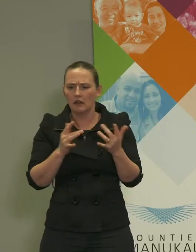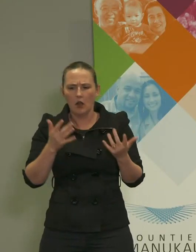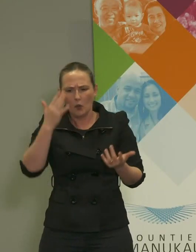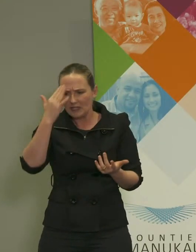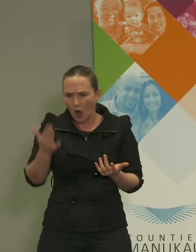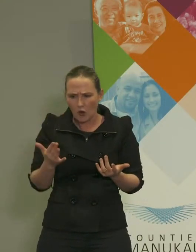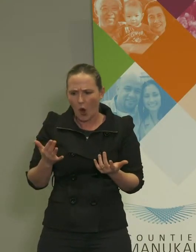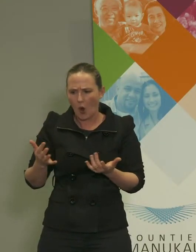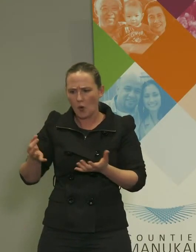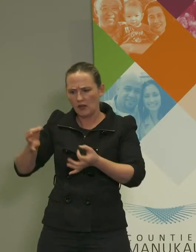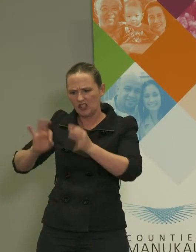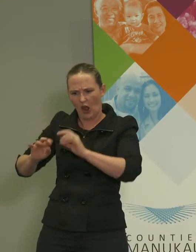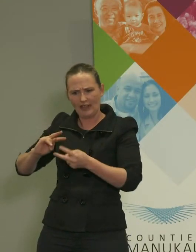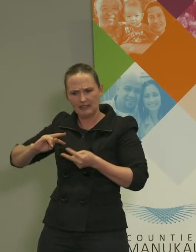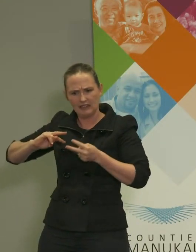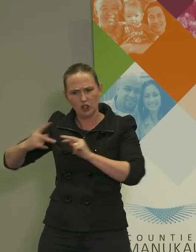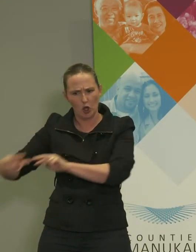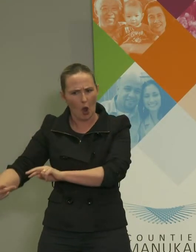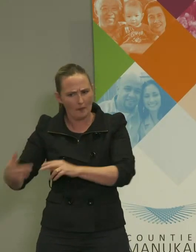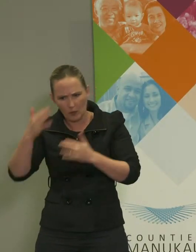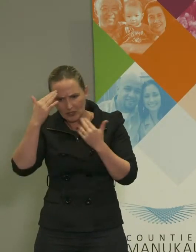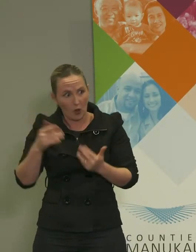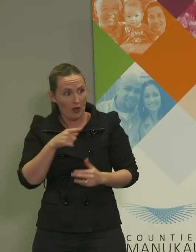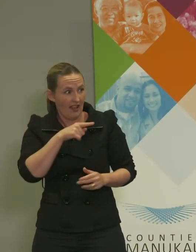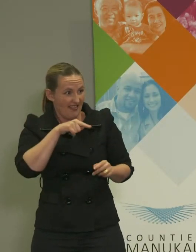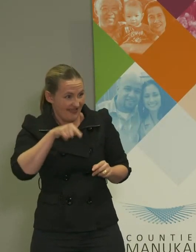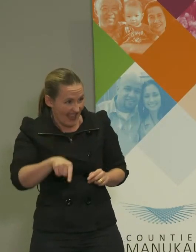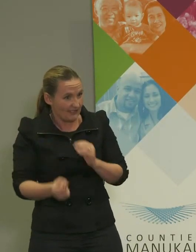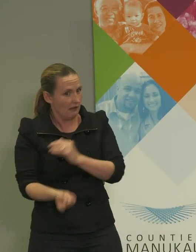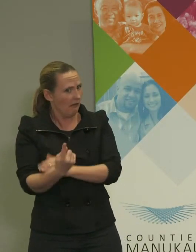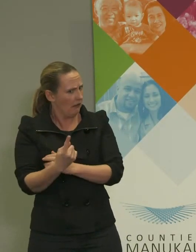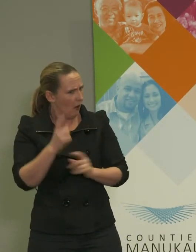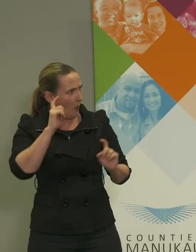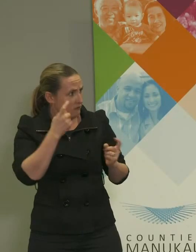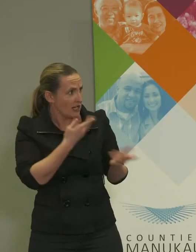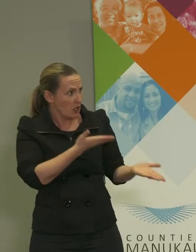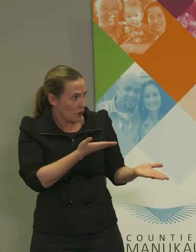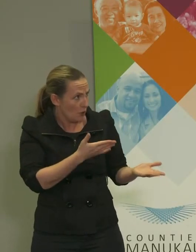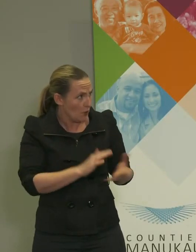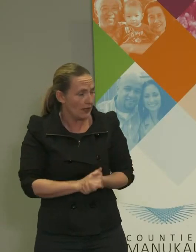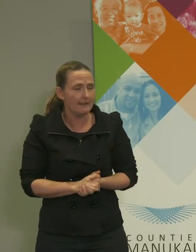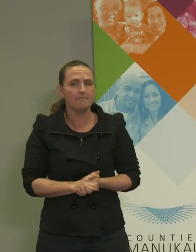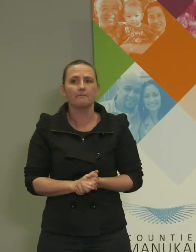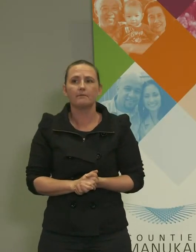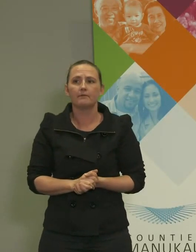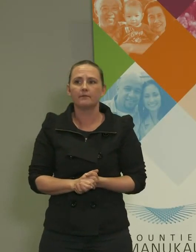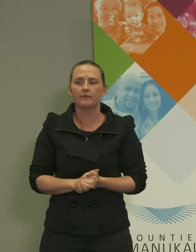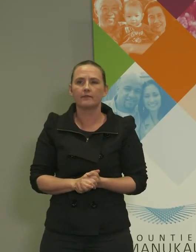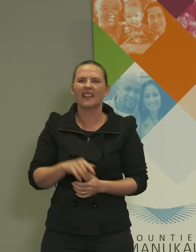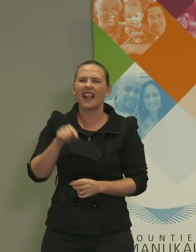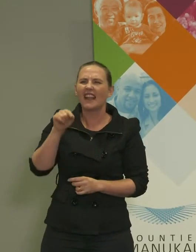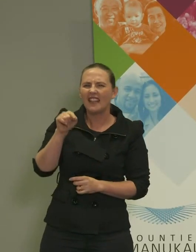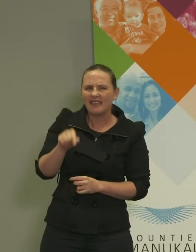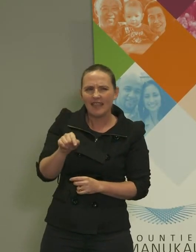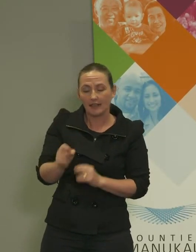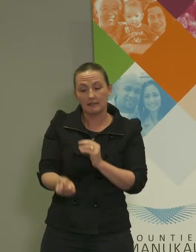the cases that worry you? In that one, the result